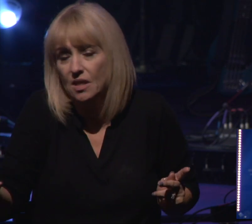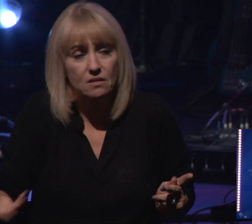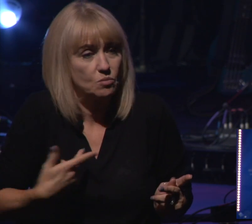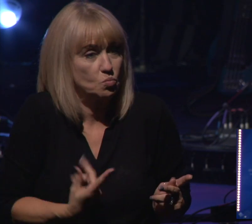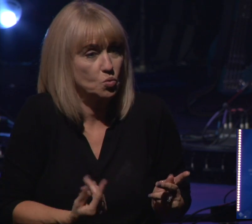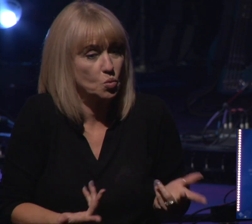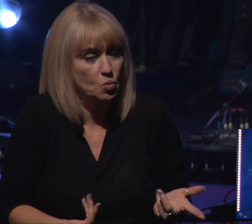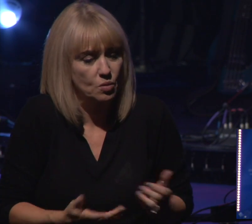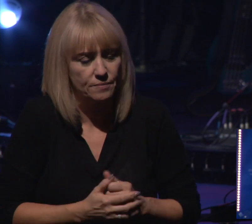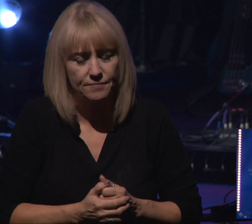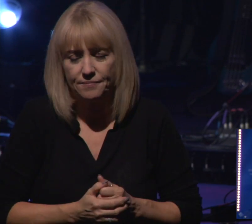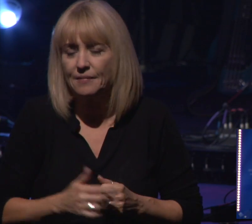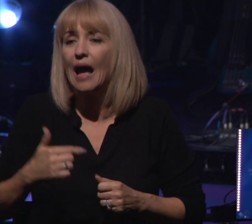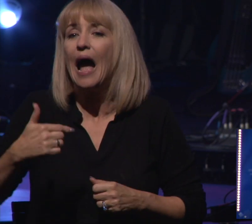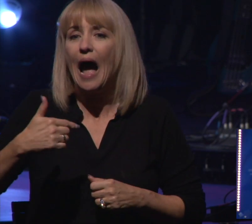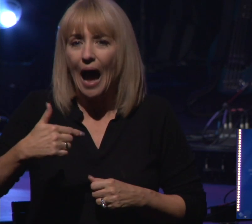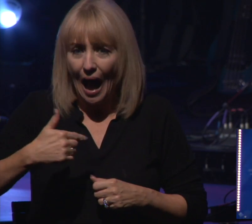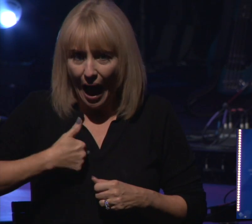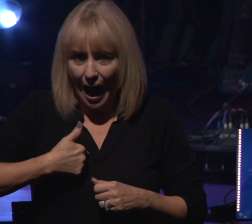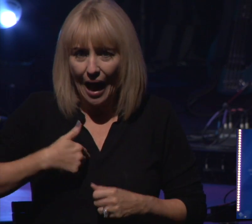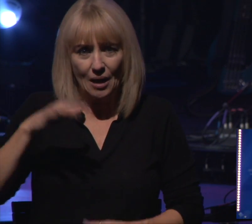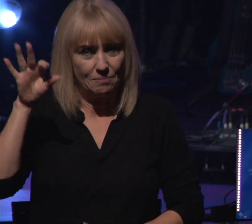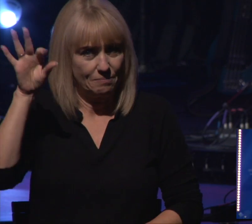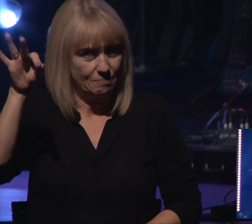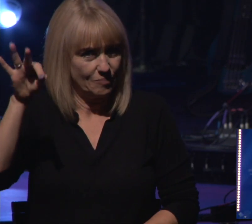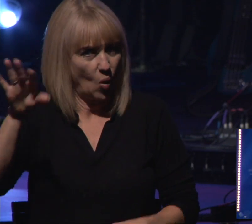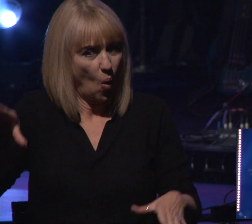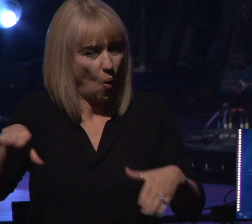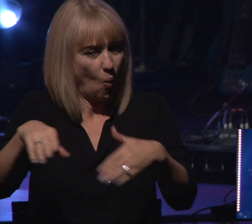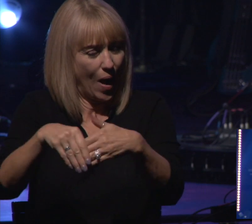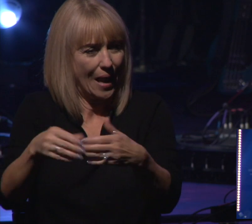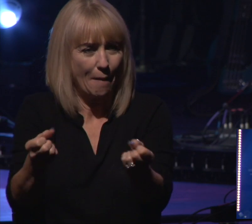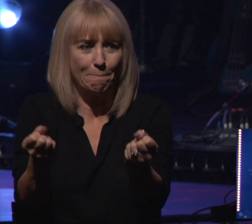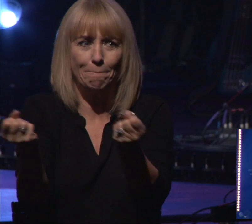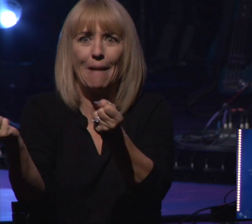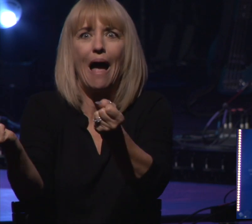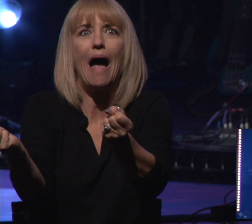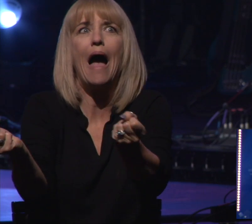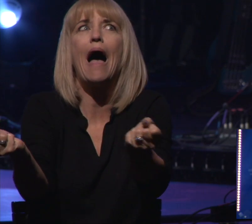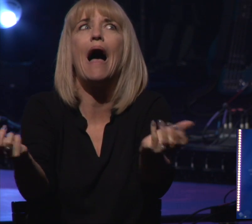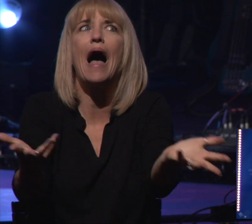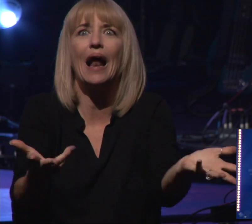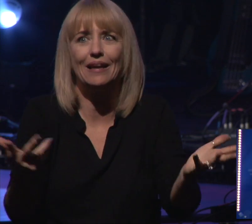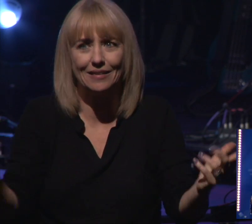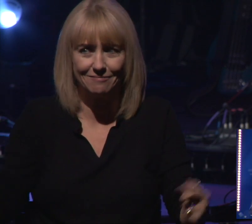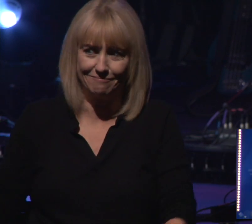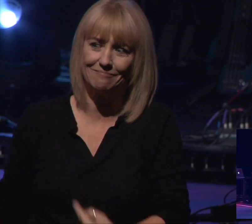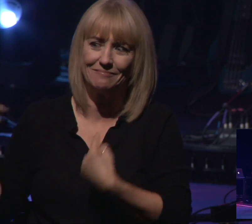I marry young couples, and I've married hundreds over the years. I love doing